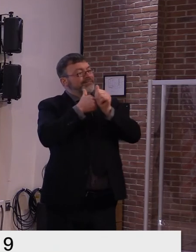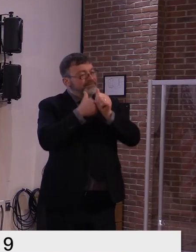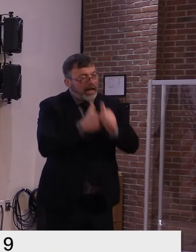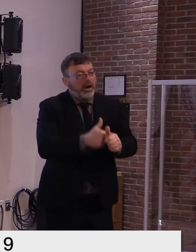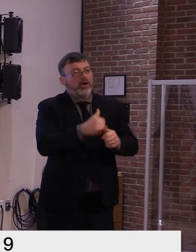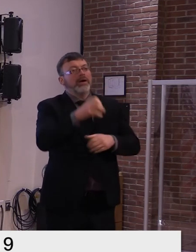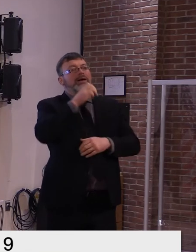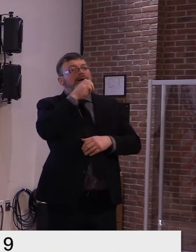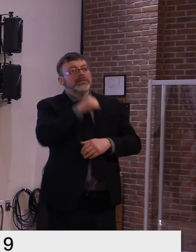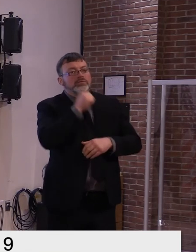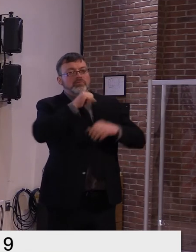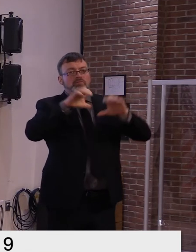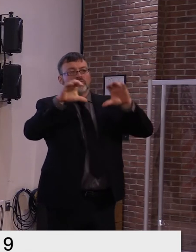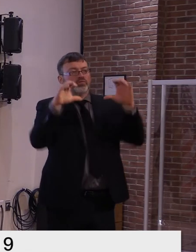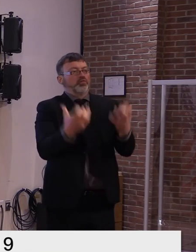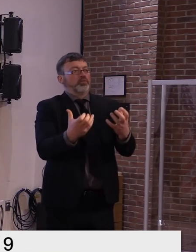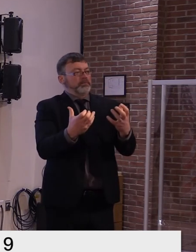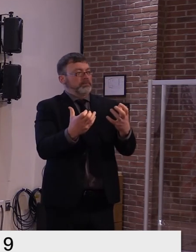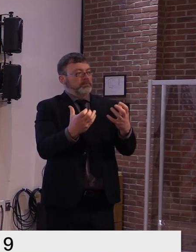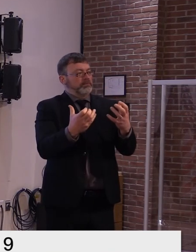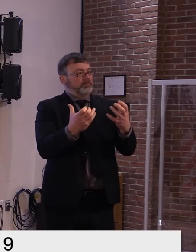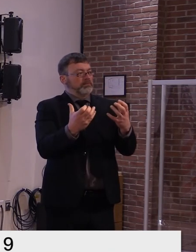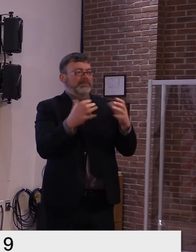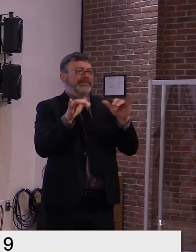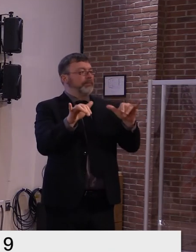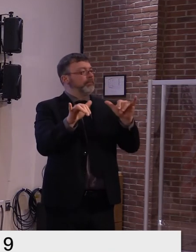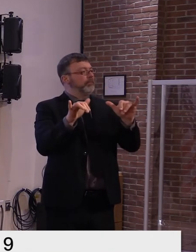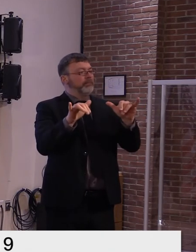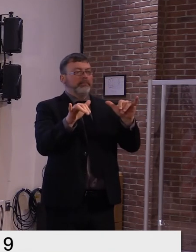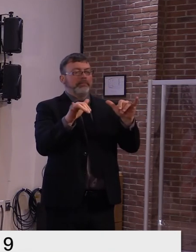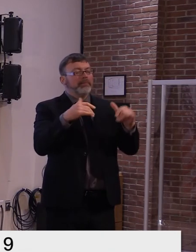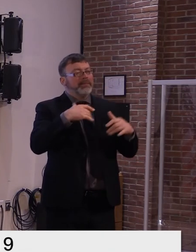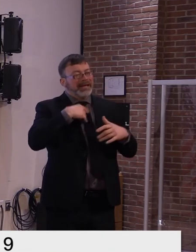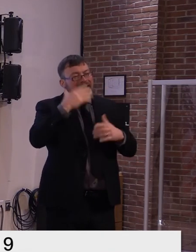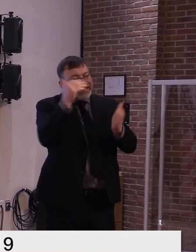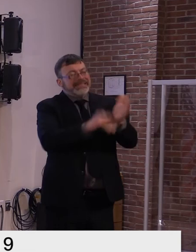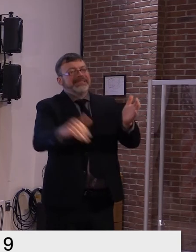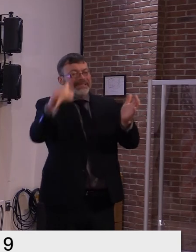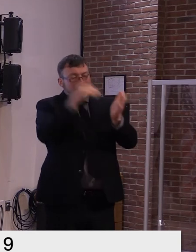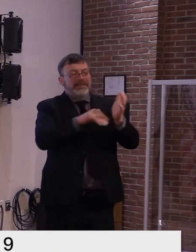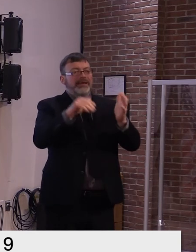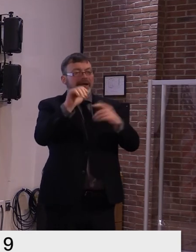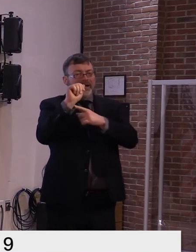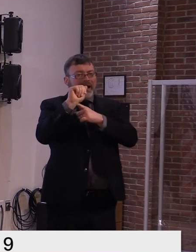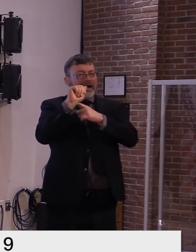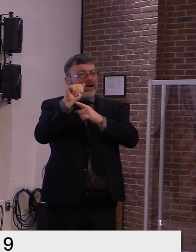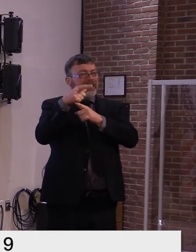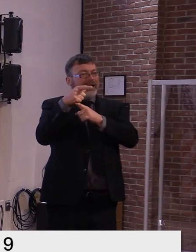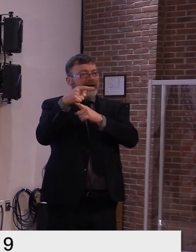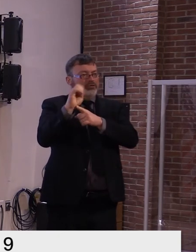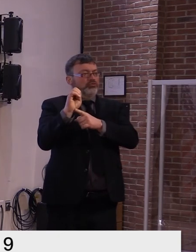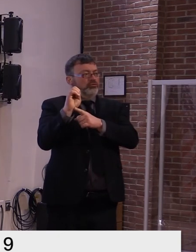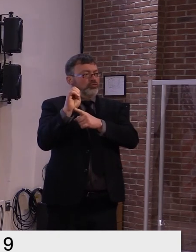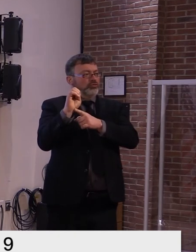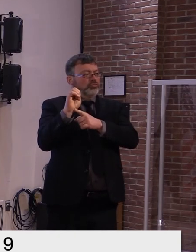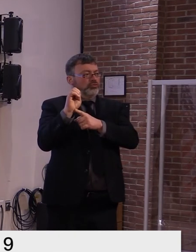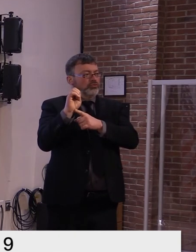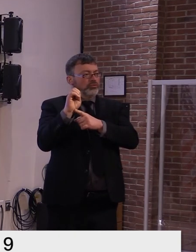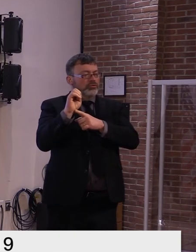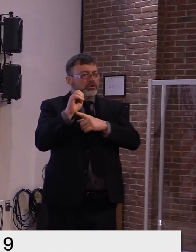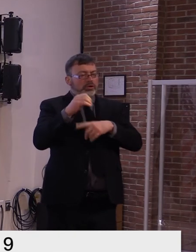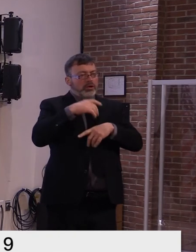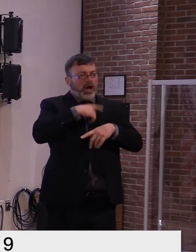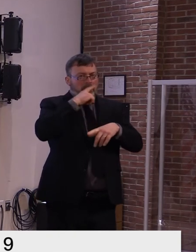is the most simple, it is the least divisive, that one group gets it over another. As